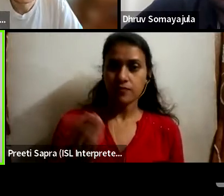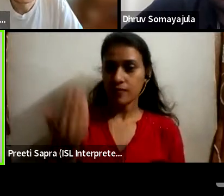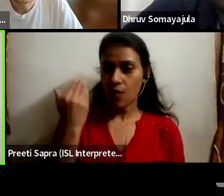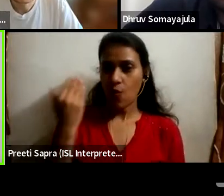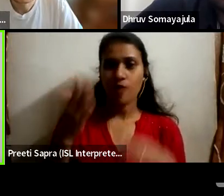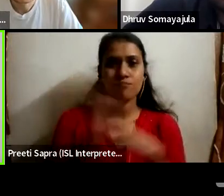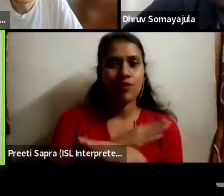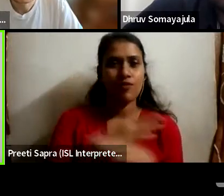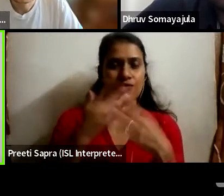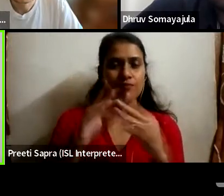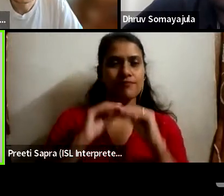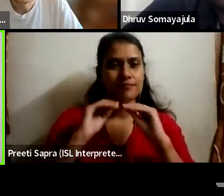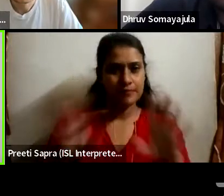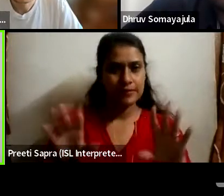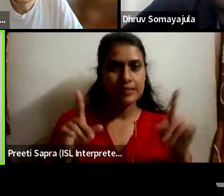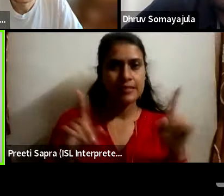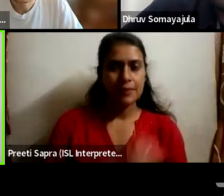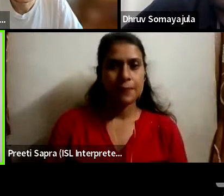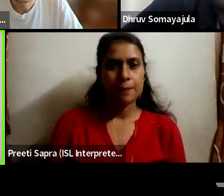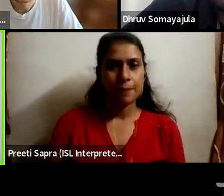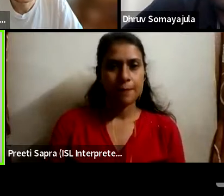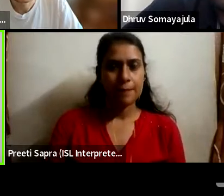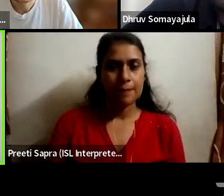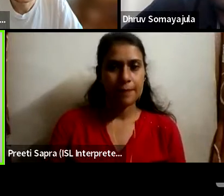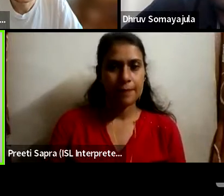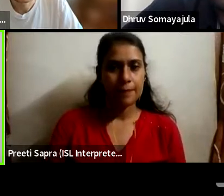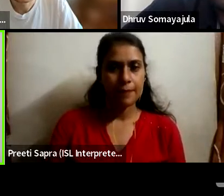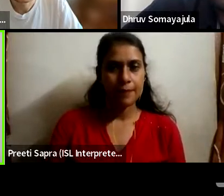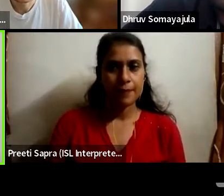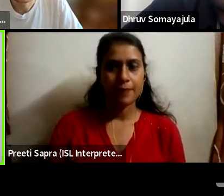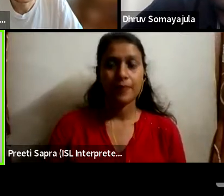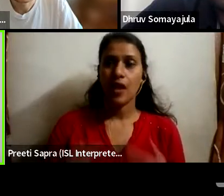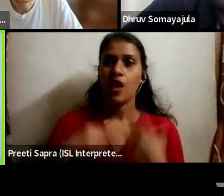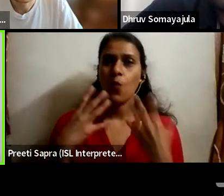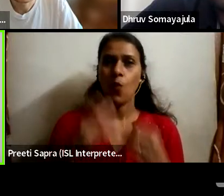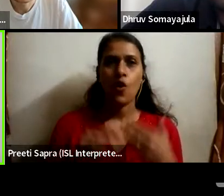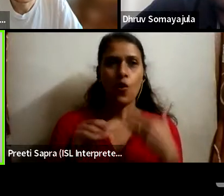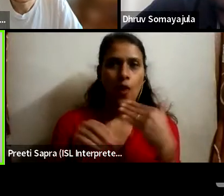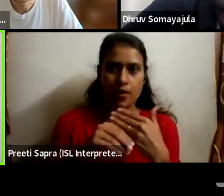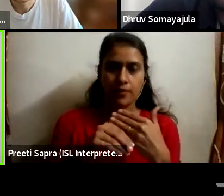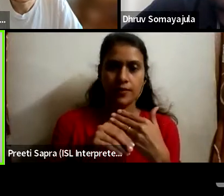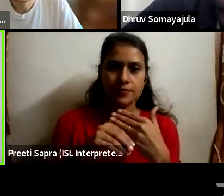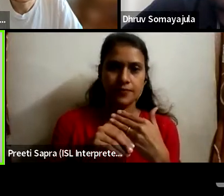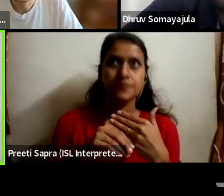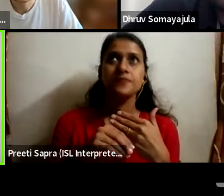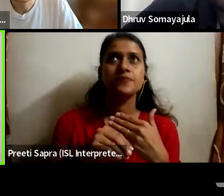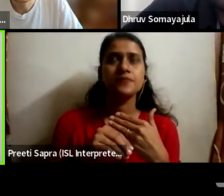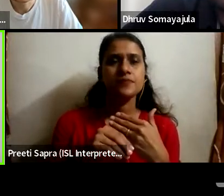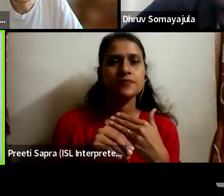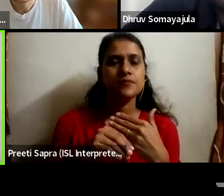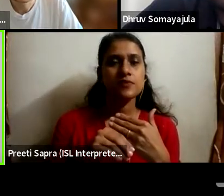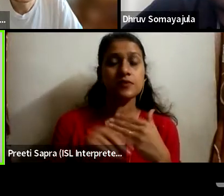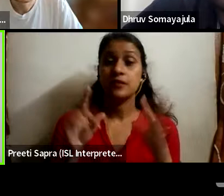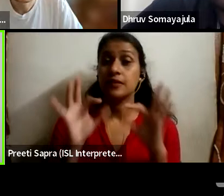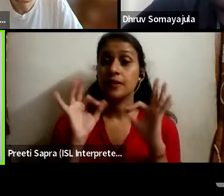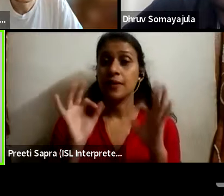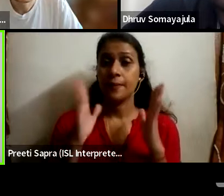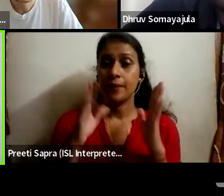really good discussion so far. The only thing that I think I would like to add at the end is that it's